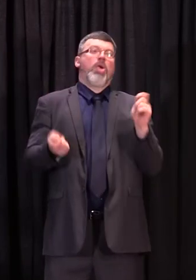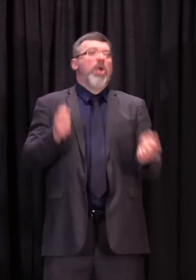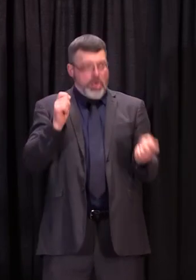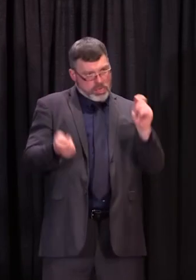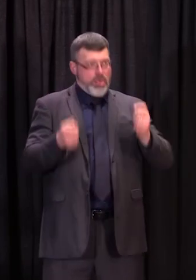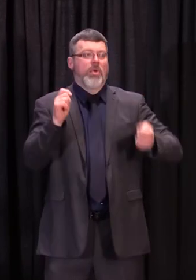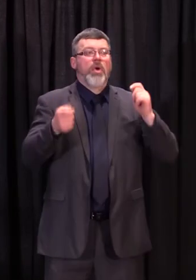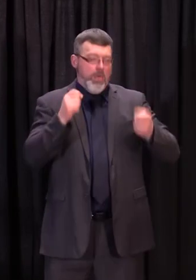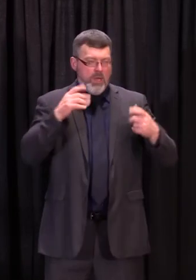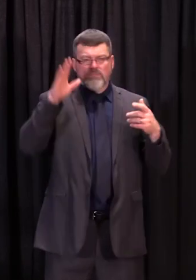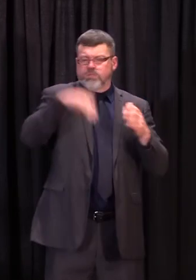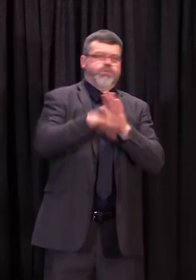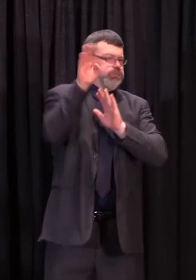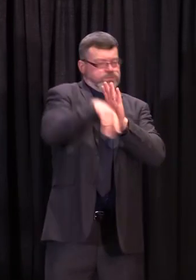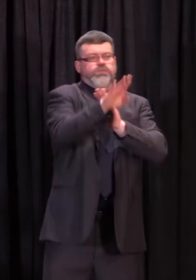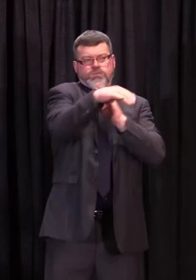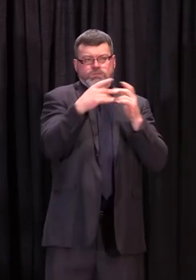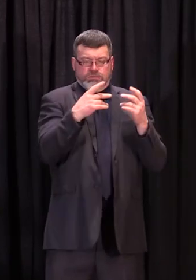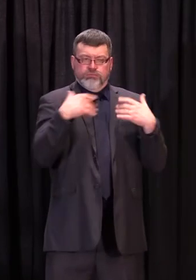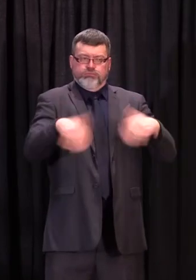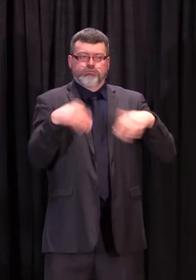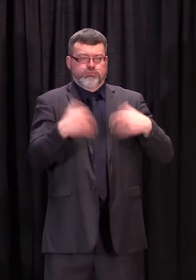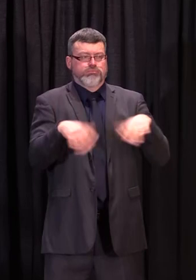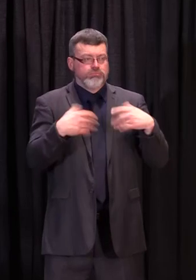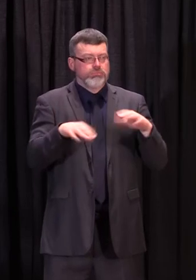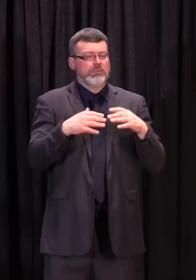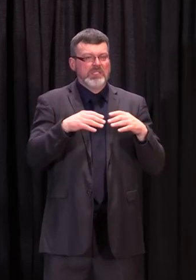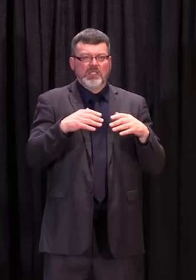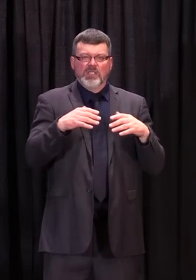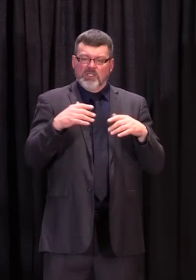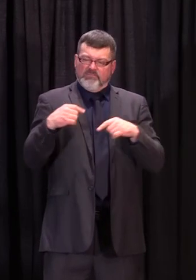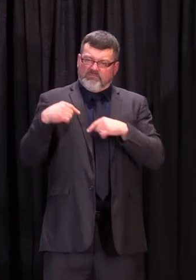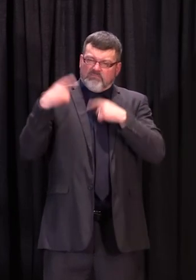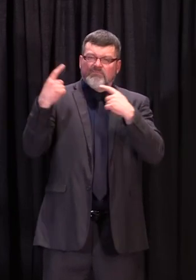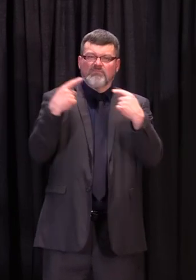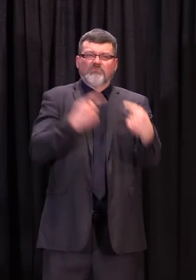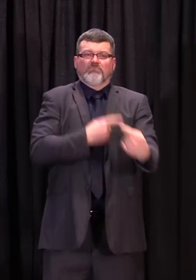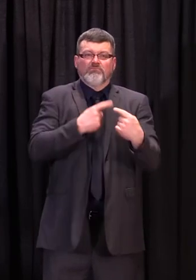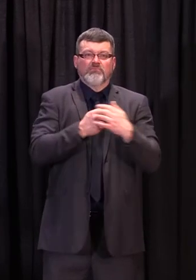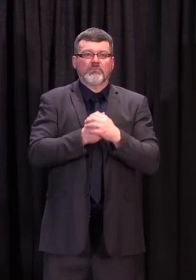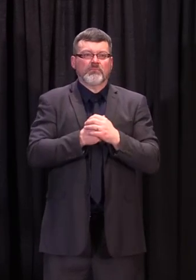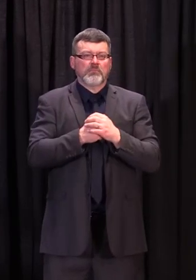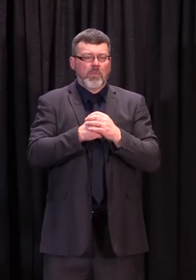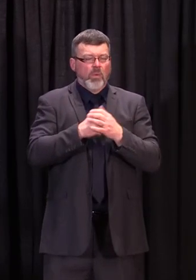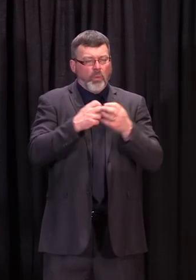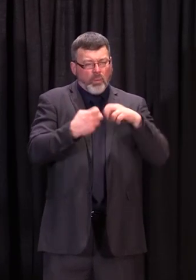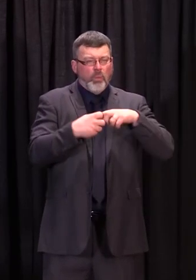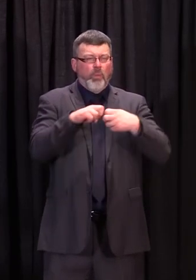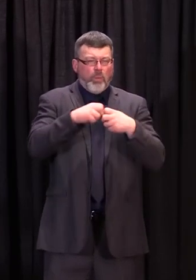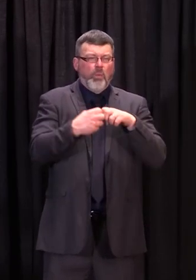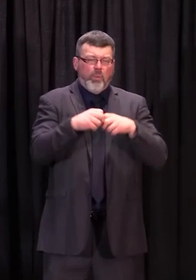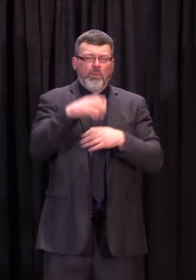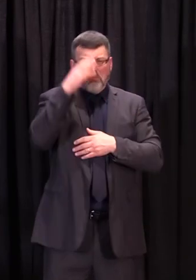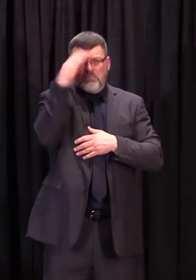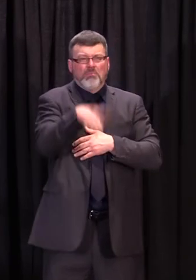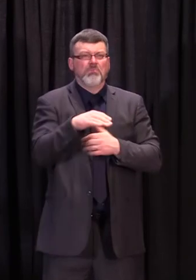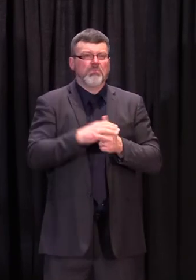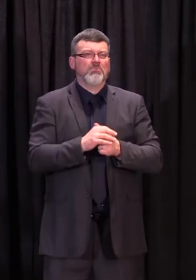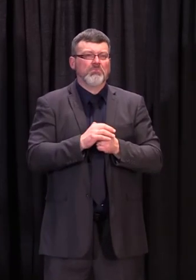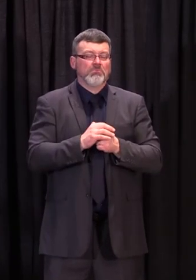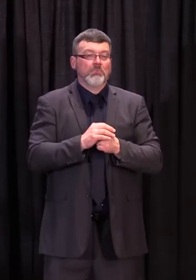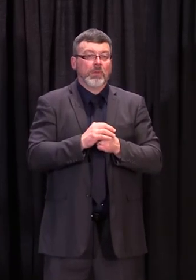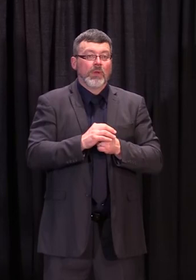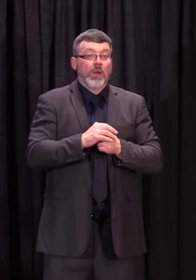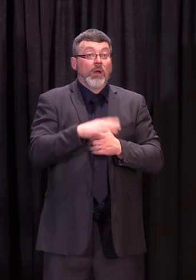faced. There's no doubt it's been difficult, but we will get through it. We're going to continue to